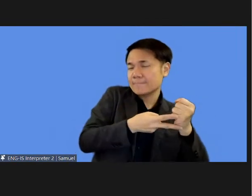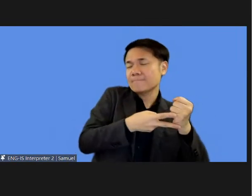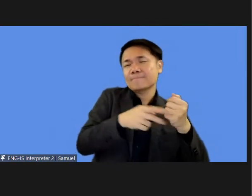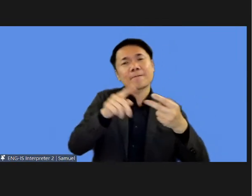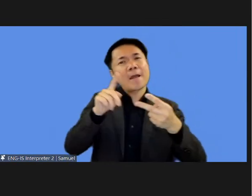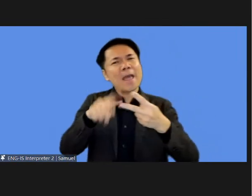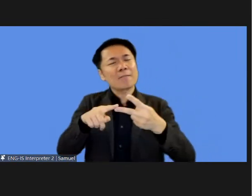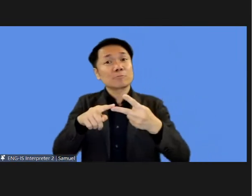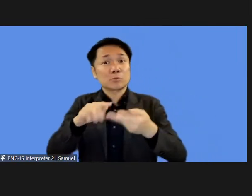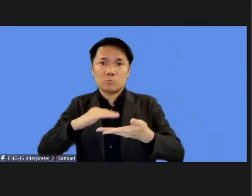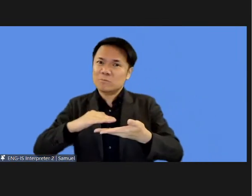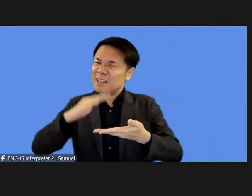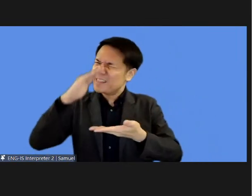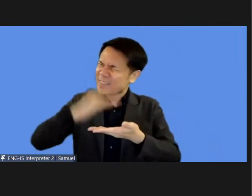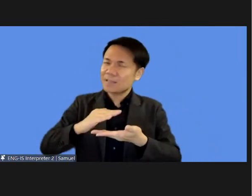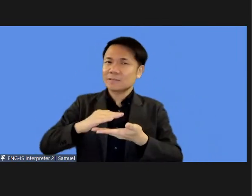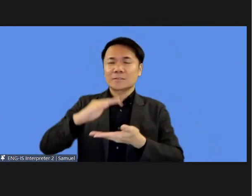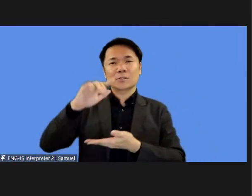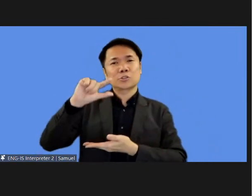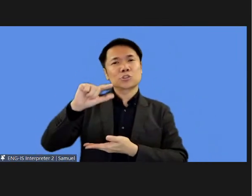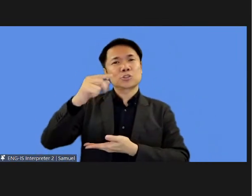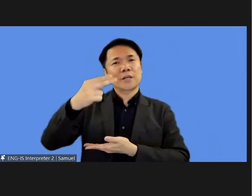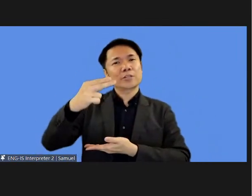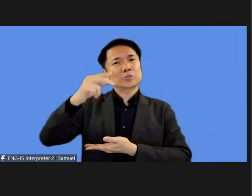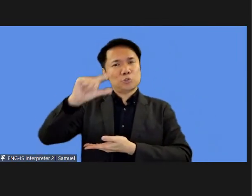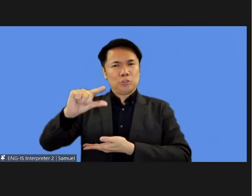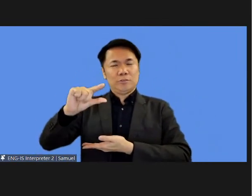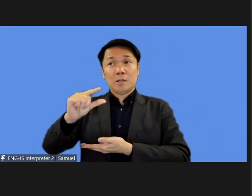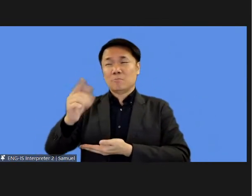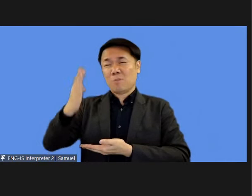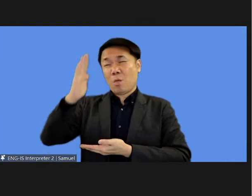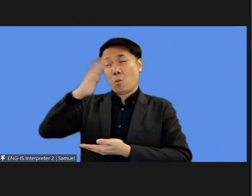emissions. But it was also identified